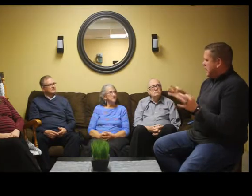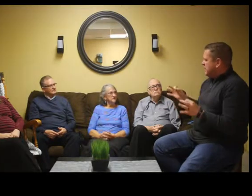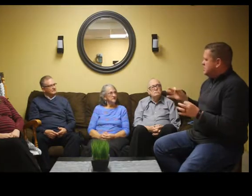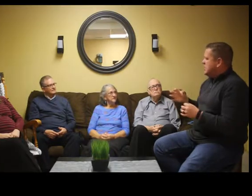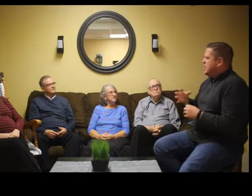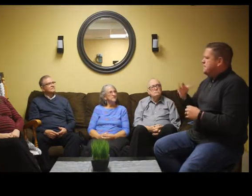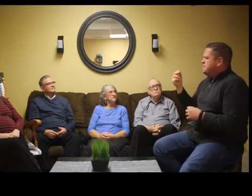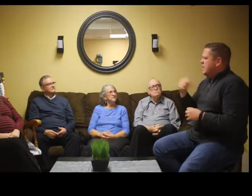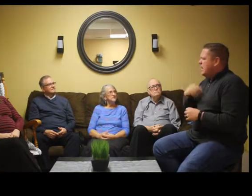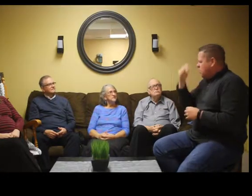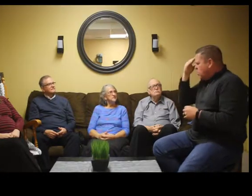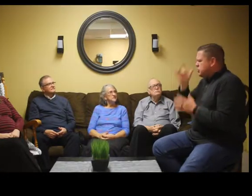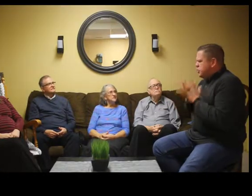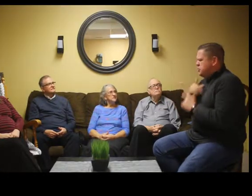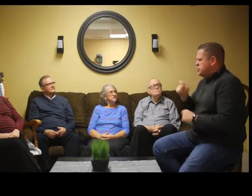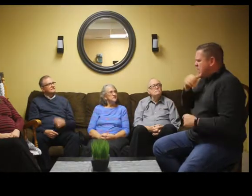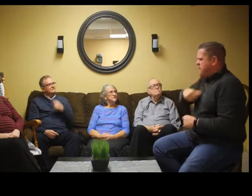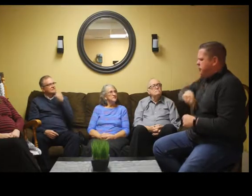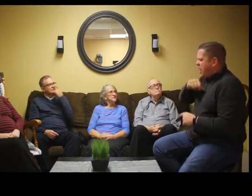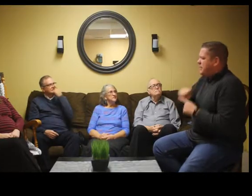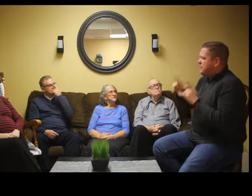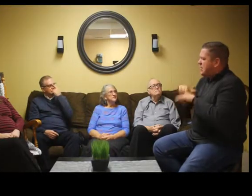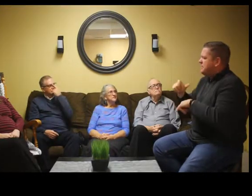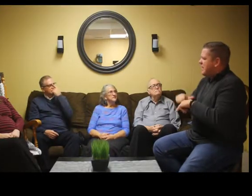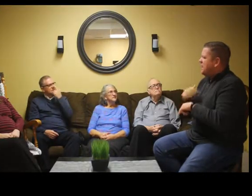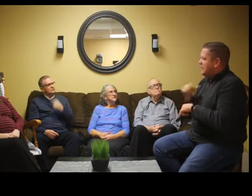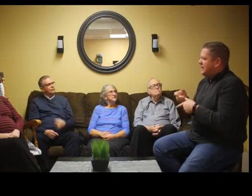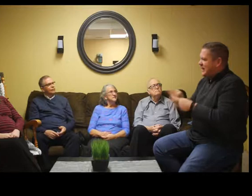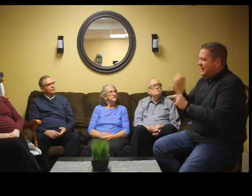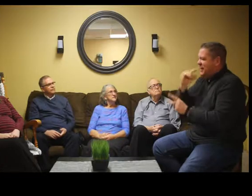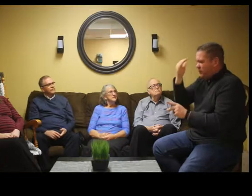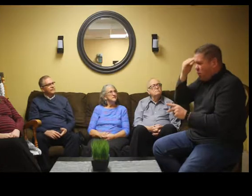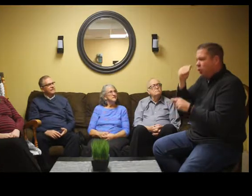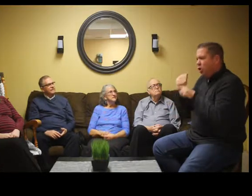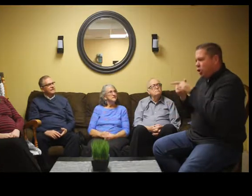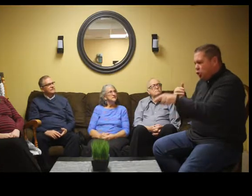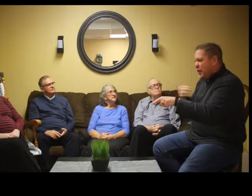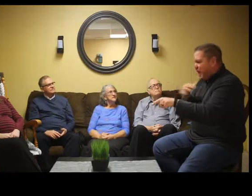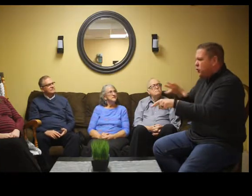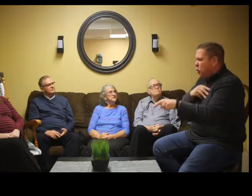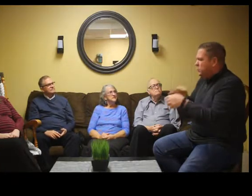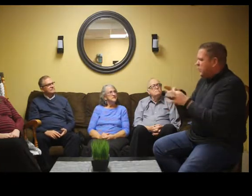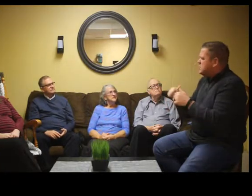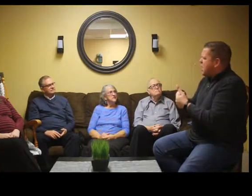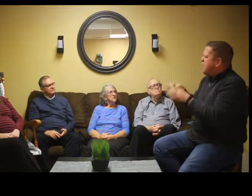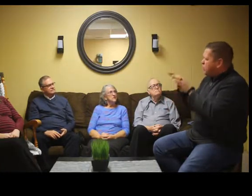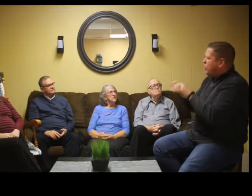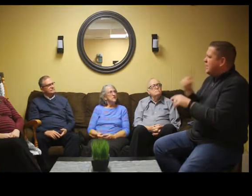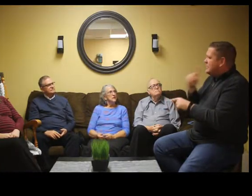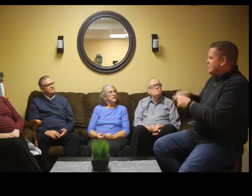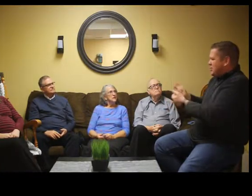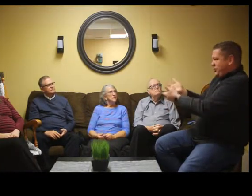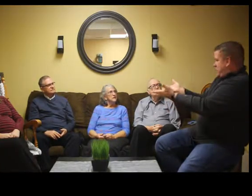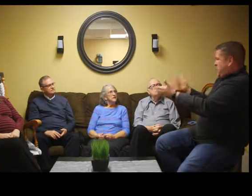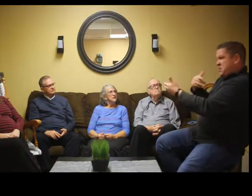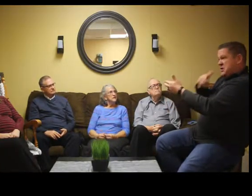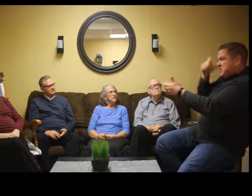language. And I know as Christians you shouldn't have pride, but at the same time we need to let deaf know you have their own language. How important is it to, this is for